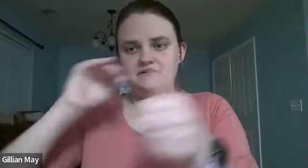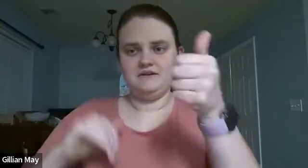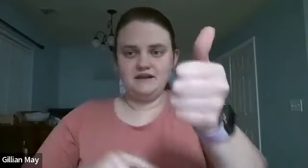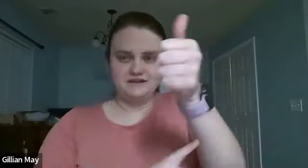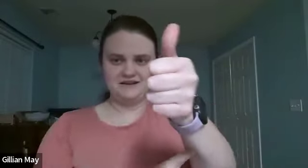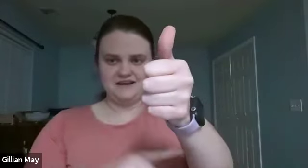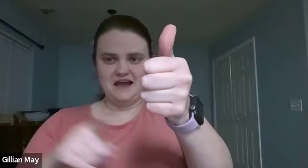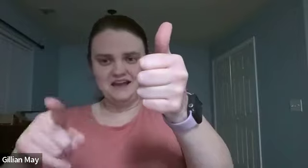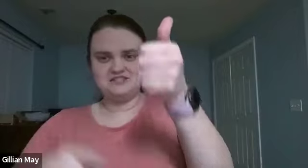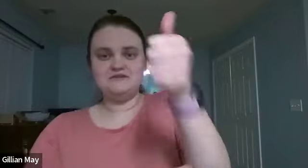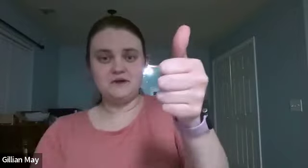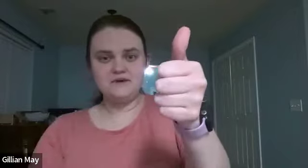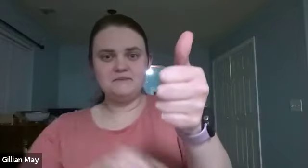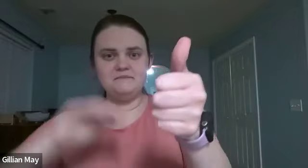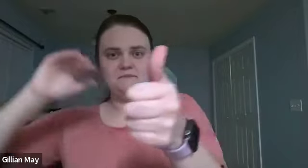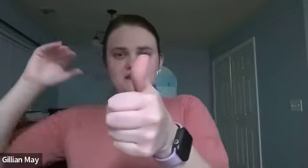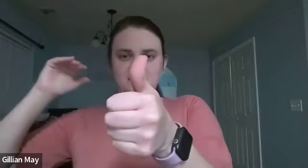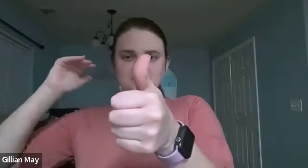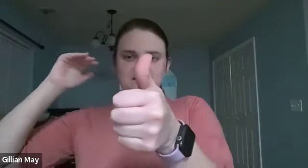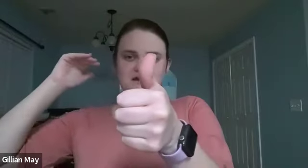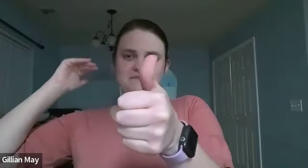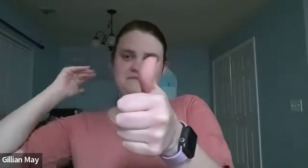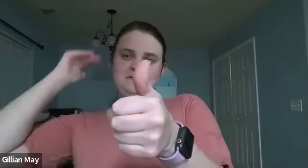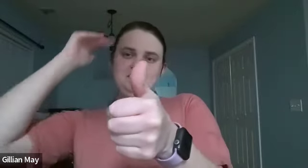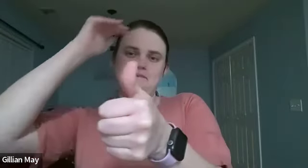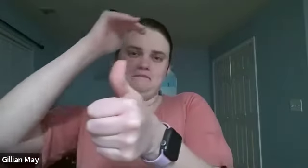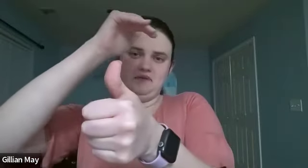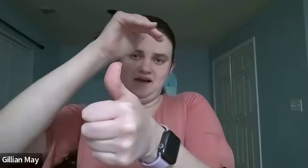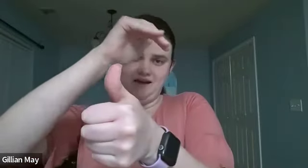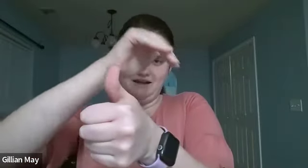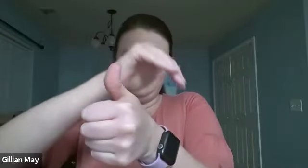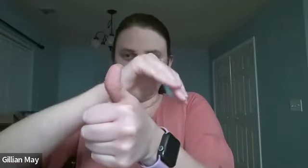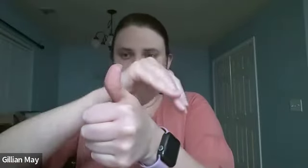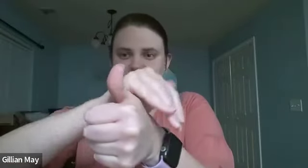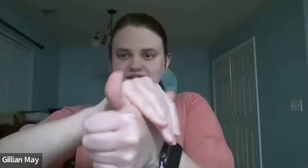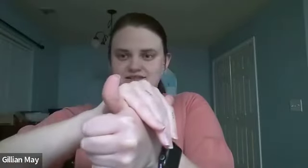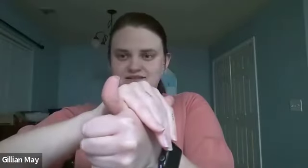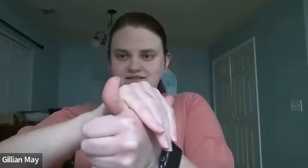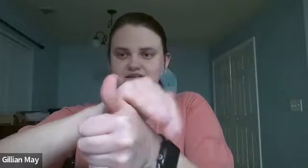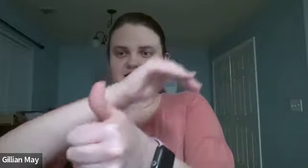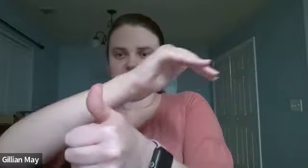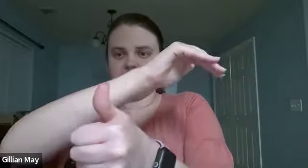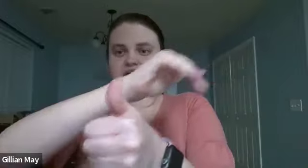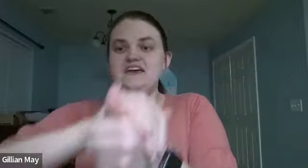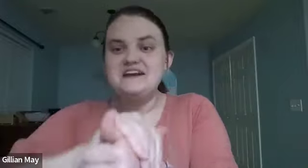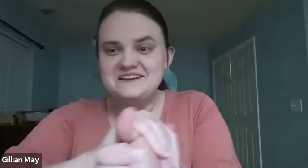All right. I got you. Thumb up, and you're going to come behind it. Come behind. There you